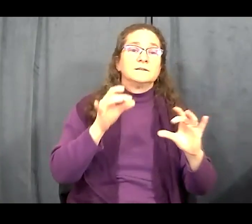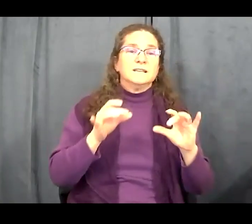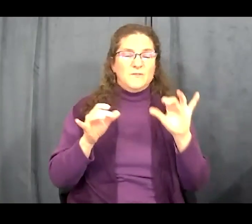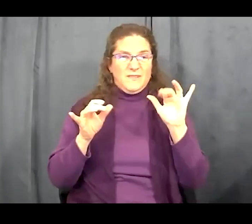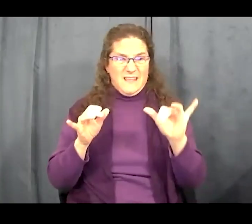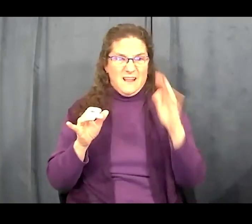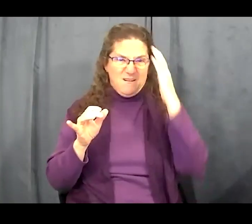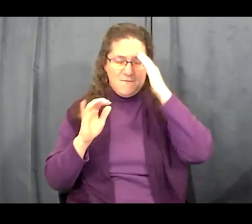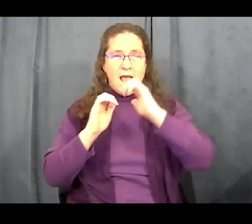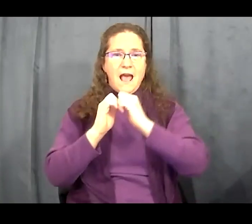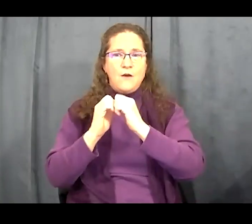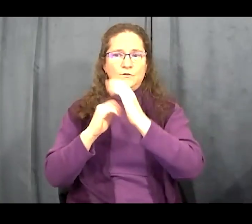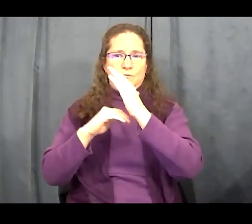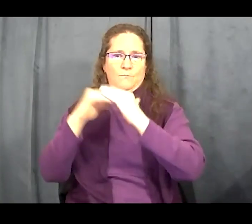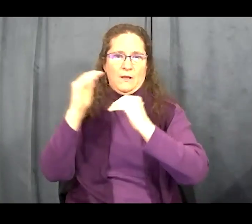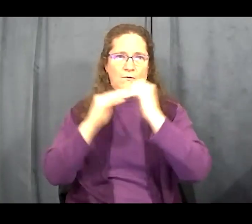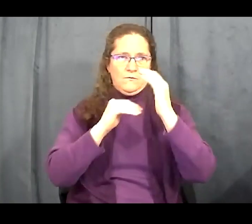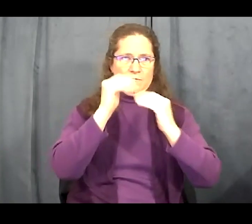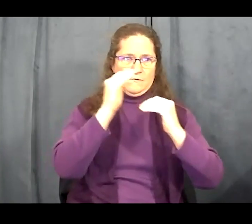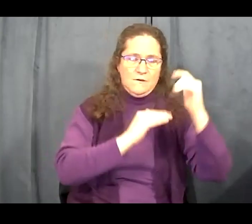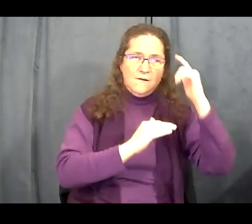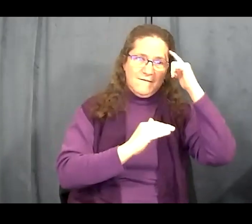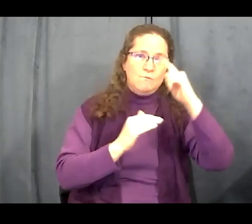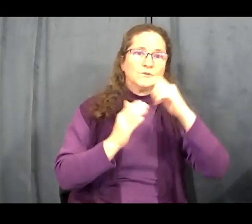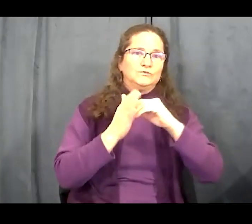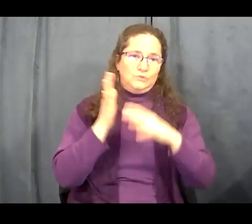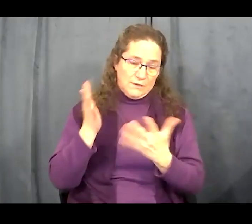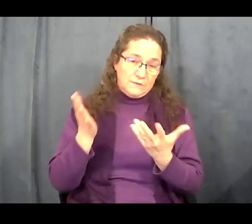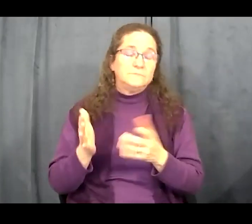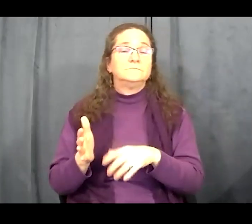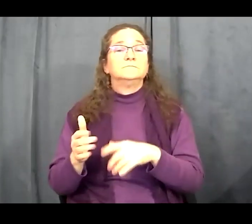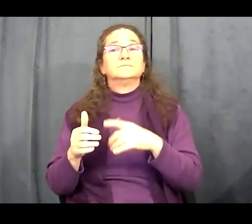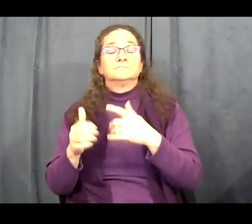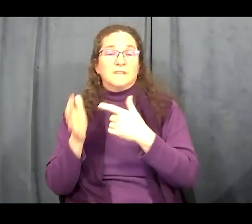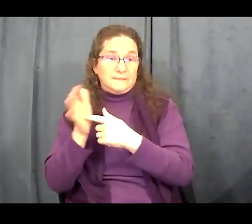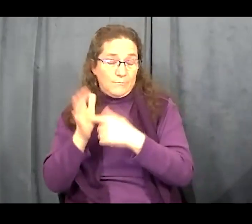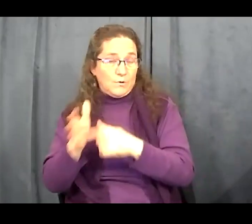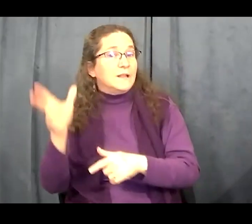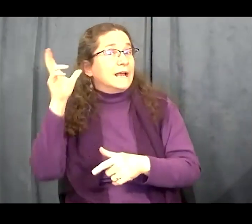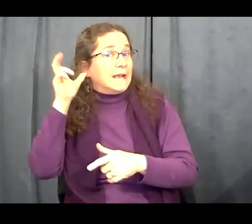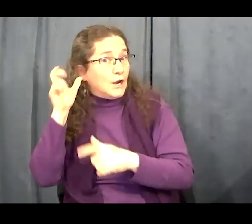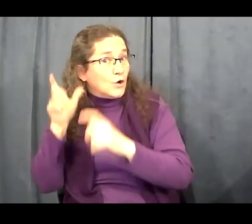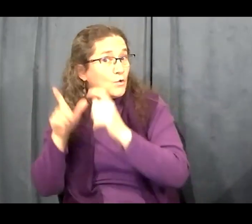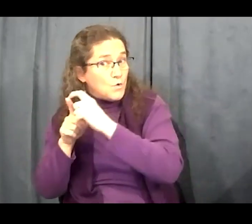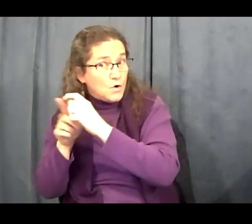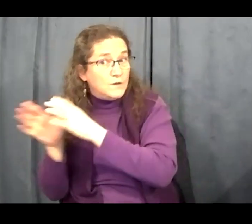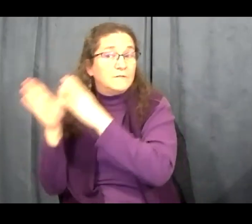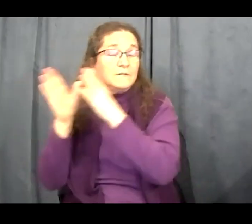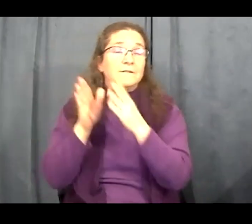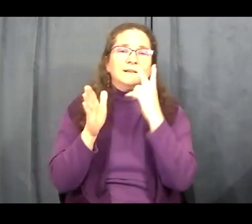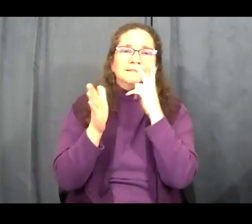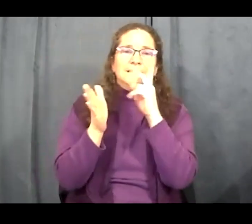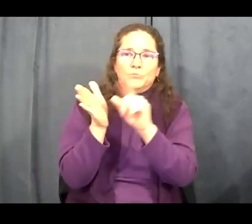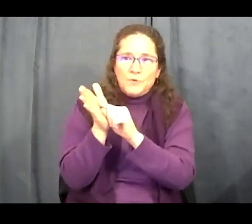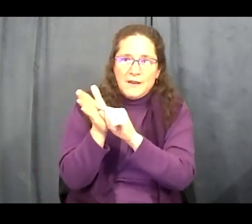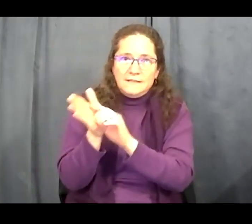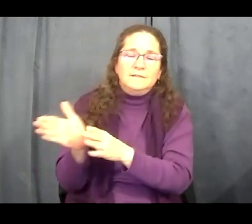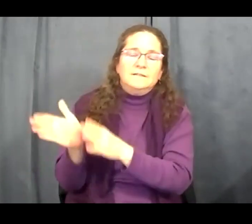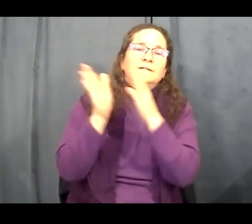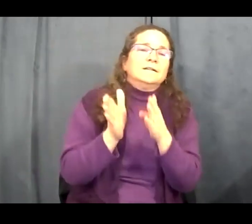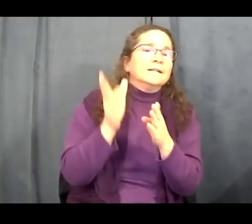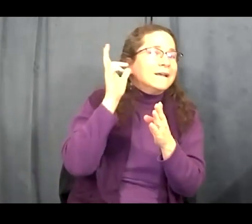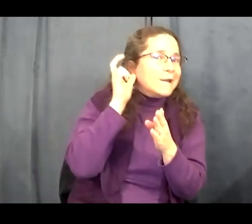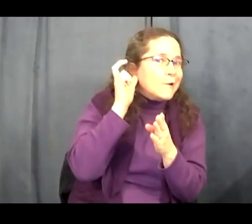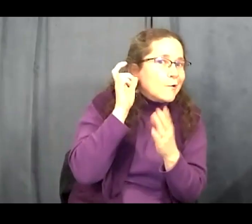built the chain for your student, such as they hear the word, they see it in the printed format, they see the word again, or hear the